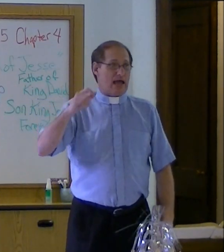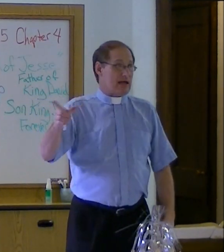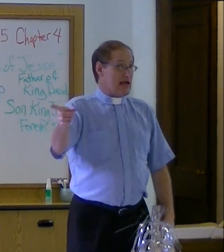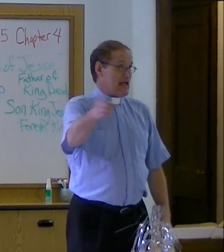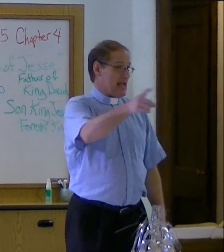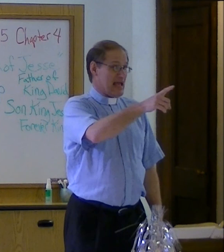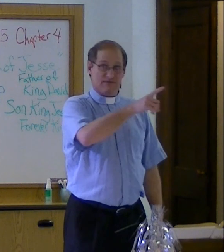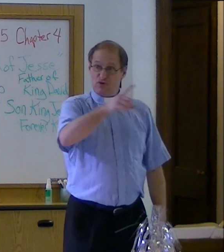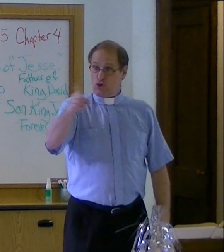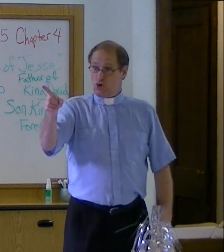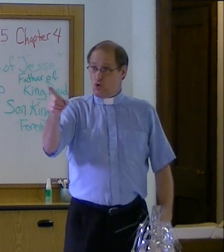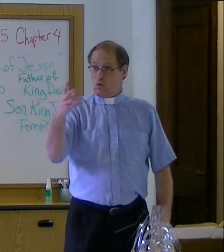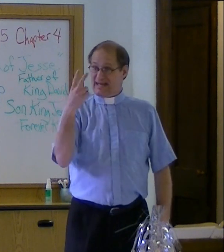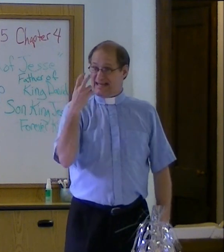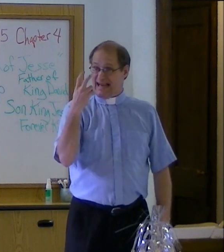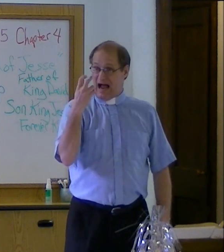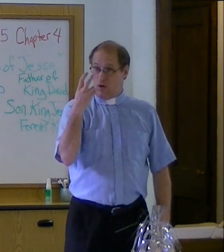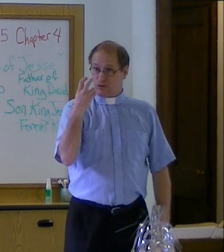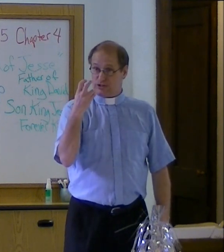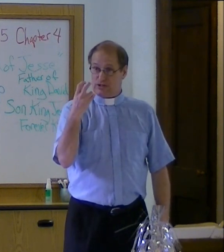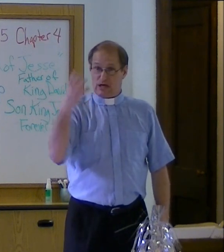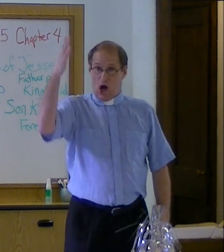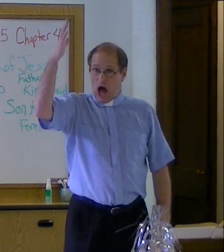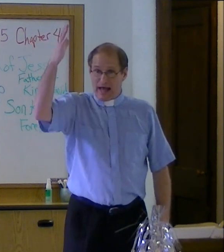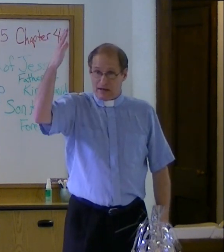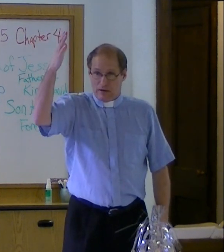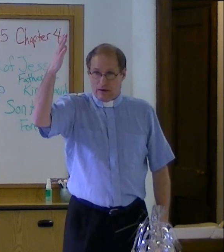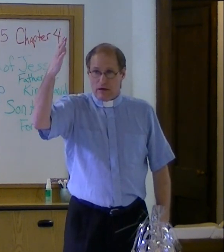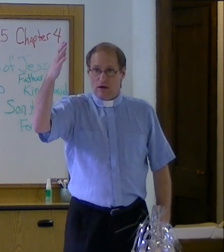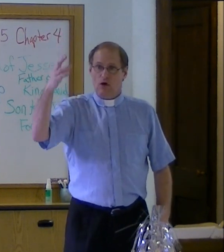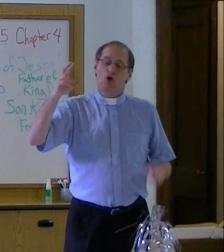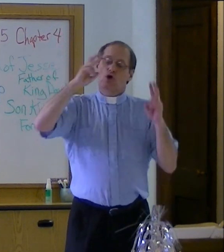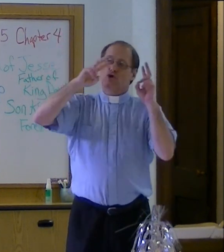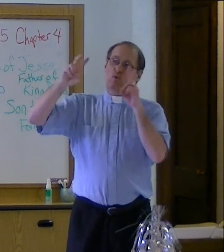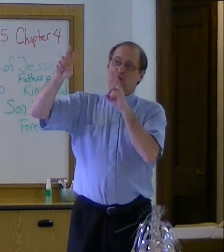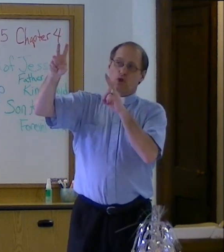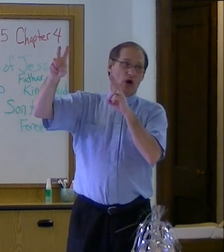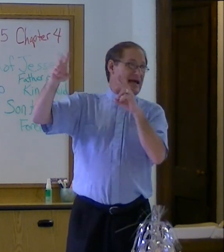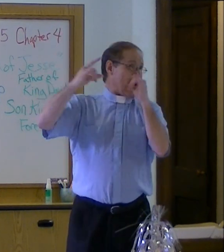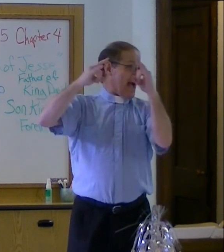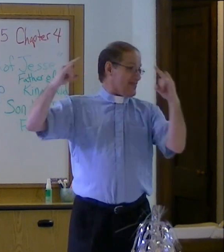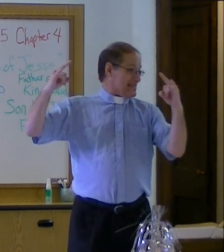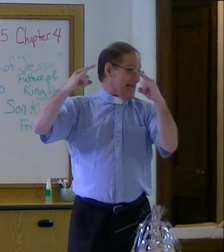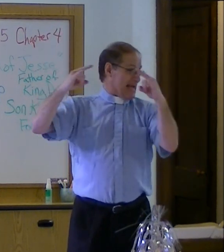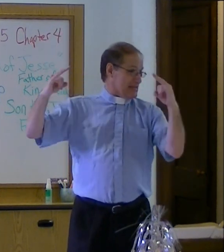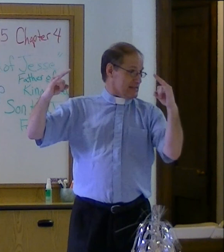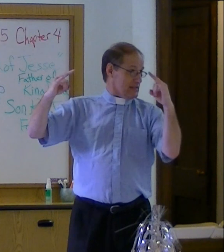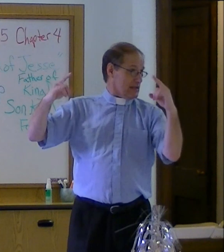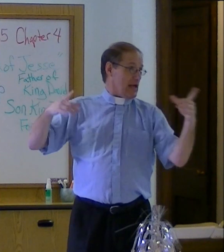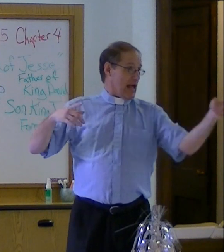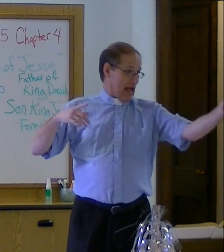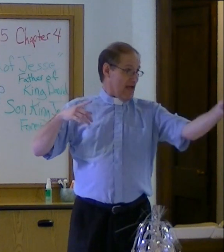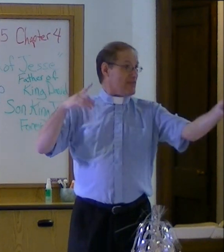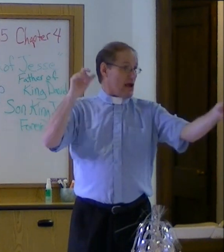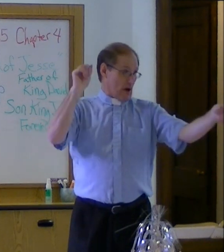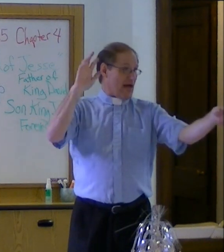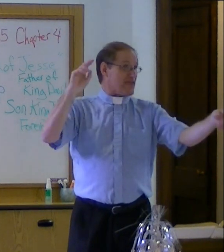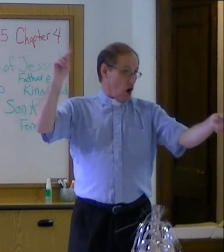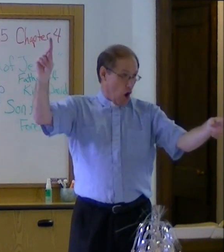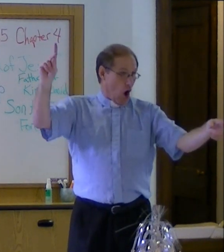day, if you would doubt God, you would look at the tent, and there at the